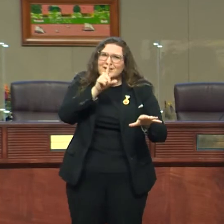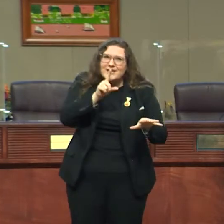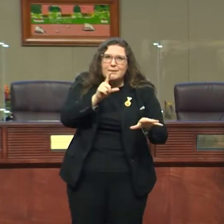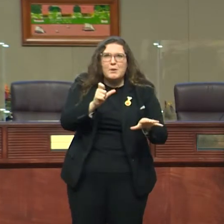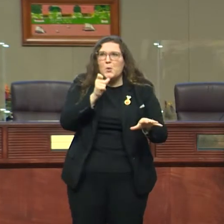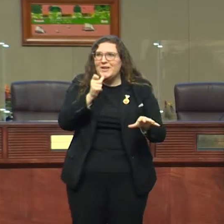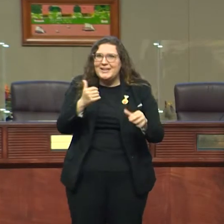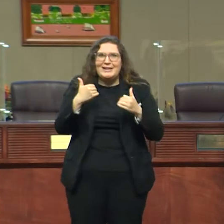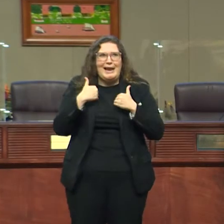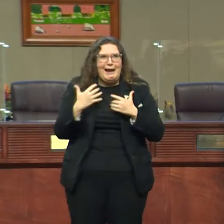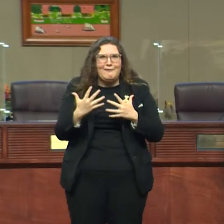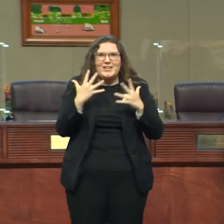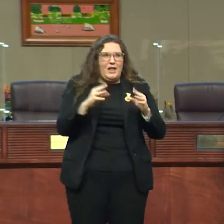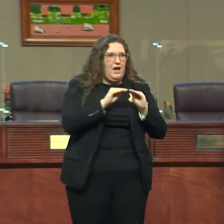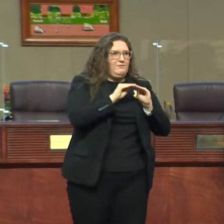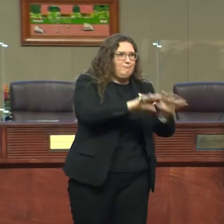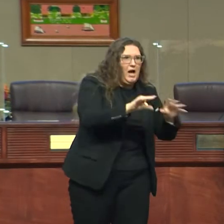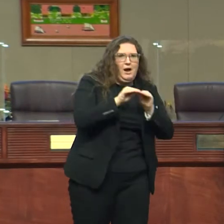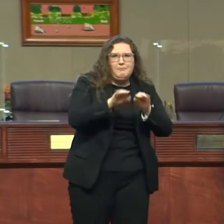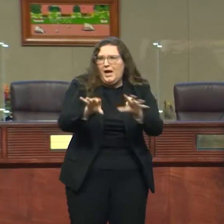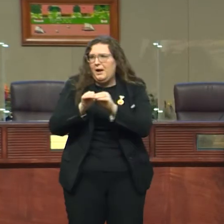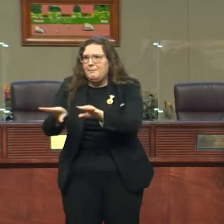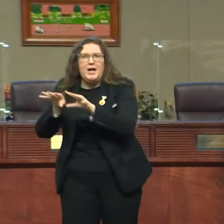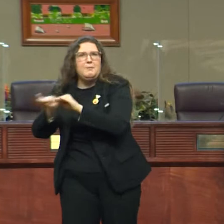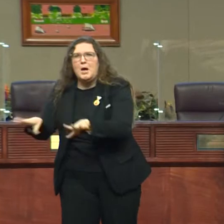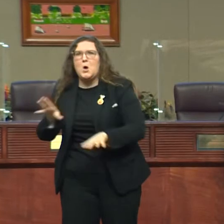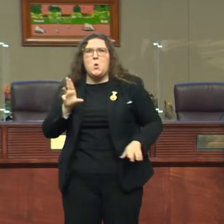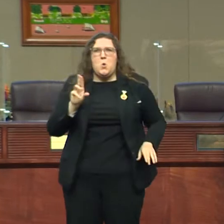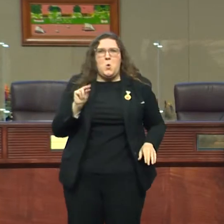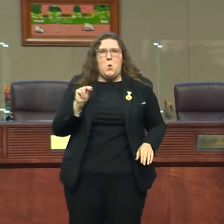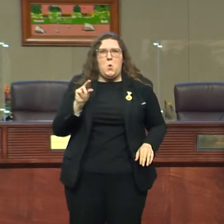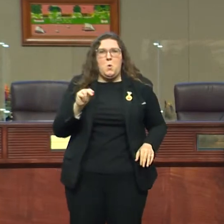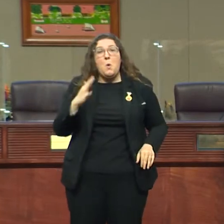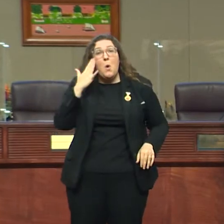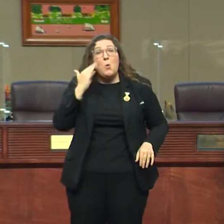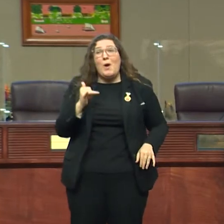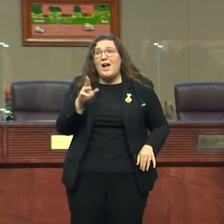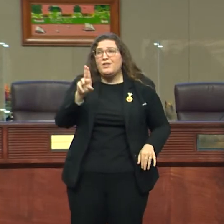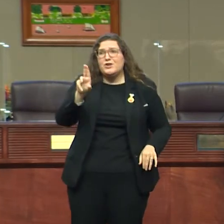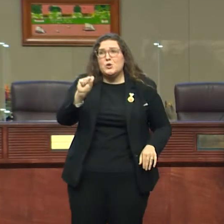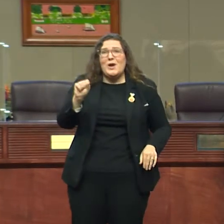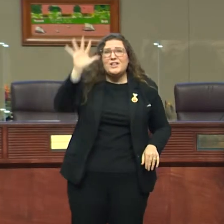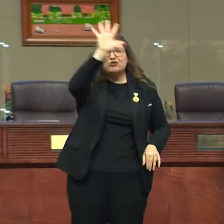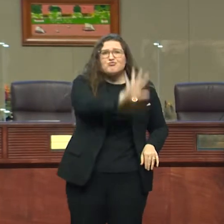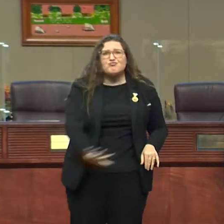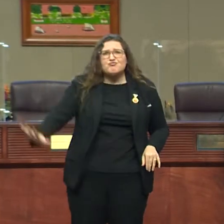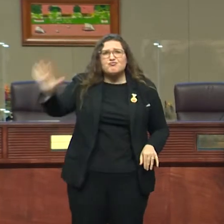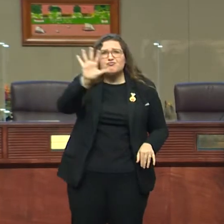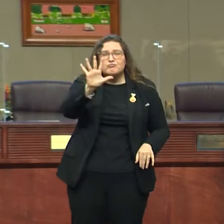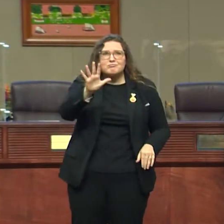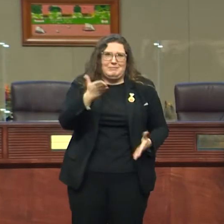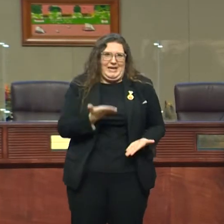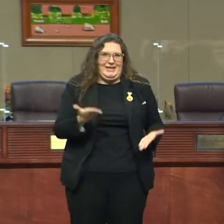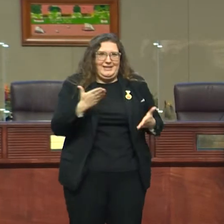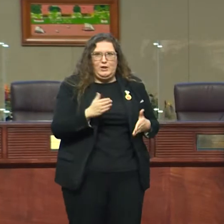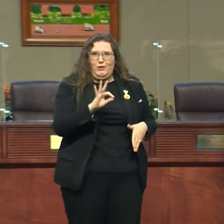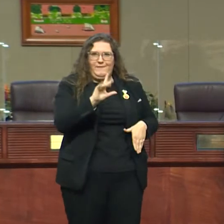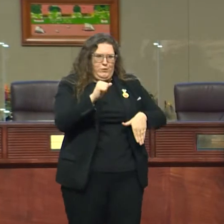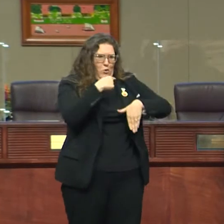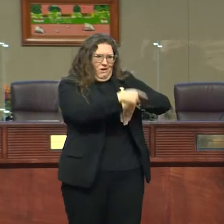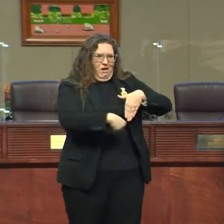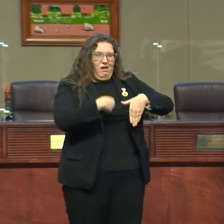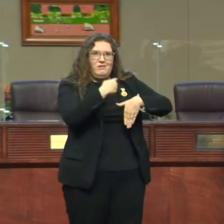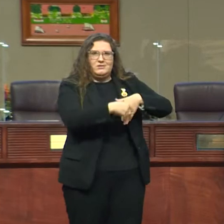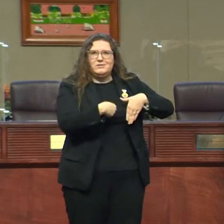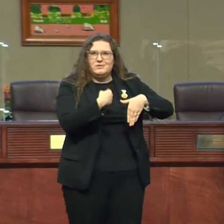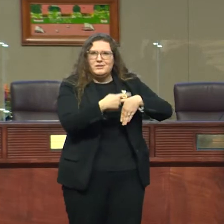the pandemic in the county jail. Because around the country and around the state, it has been, jails are really a petri